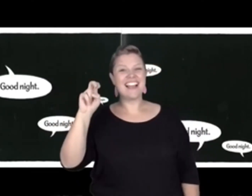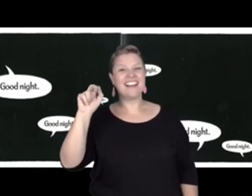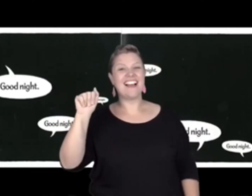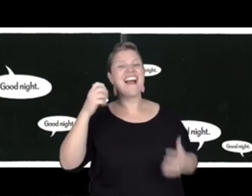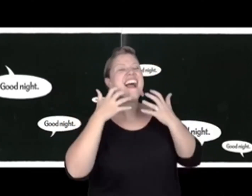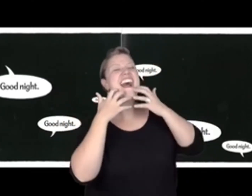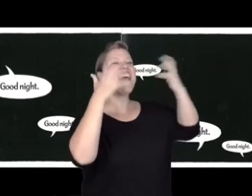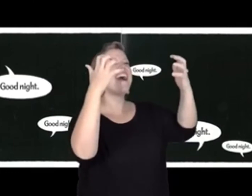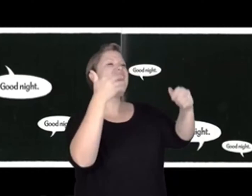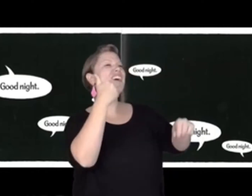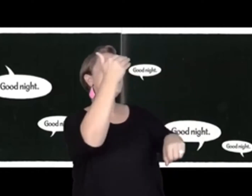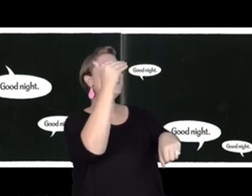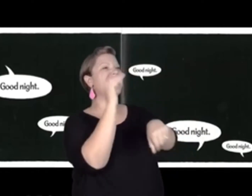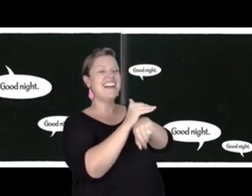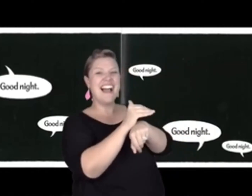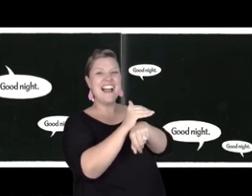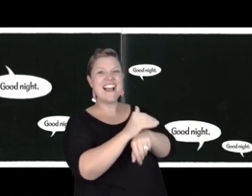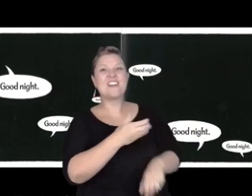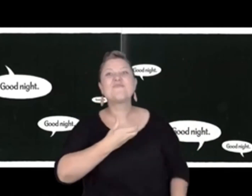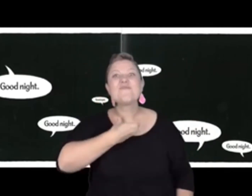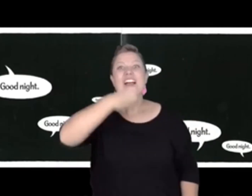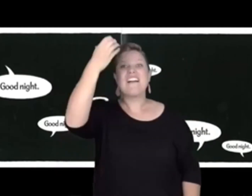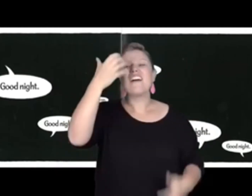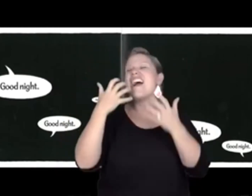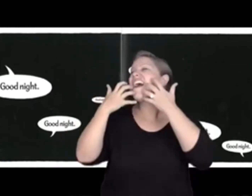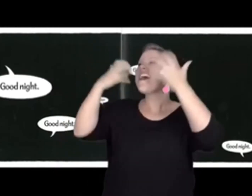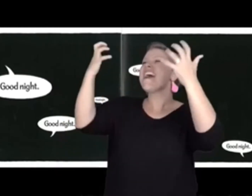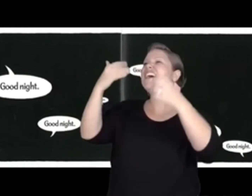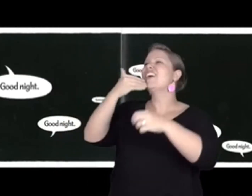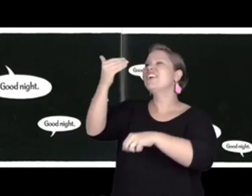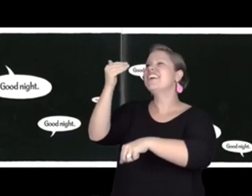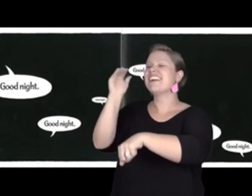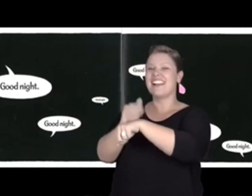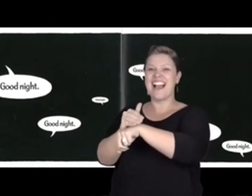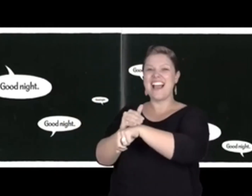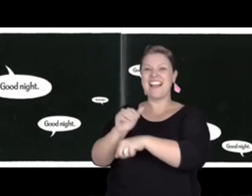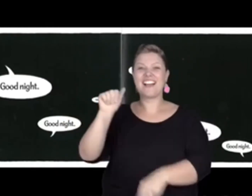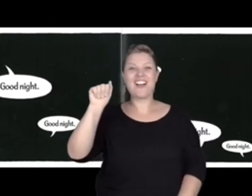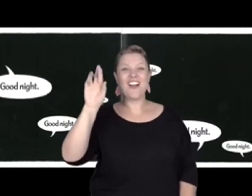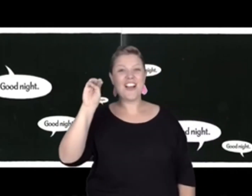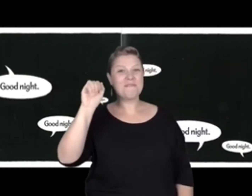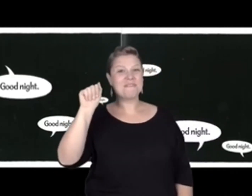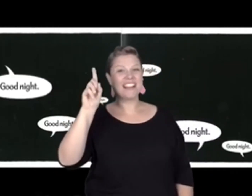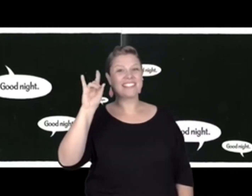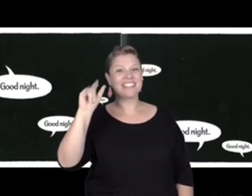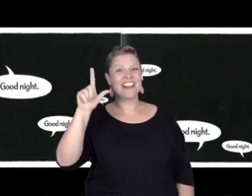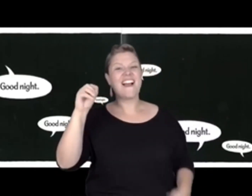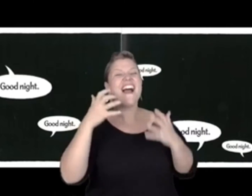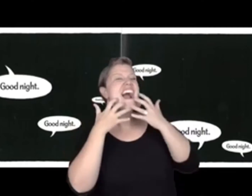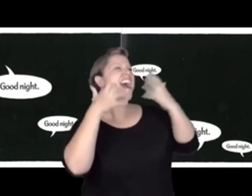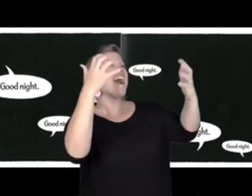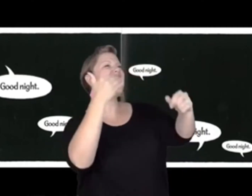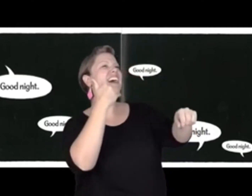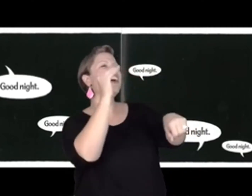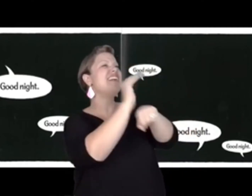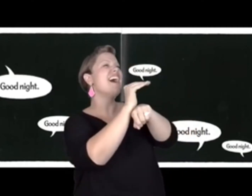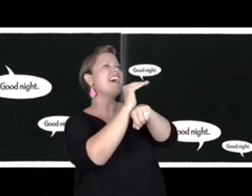The hyena, "Good night." The giraffe, "Good night." The armadillo, "Good